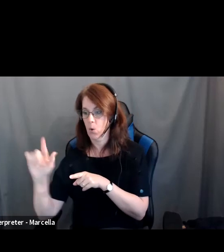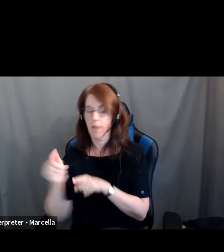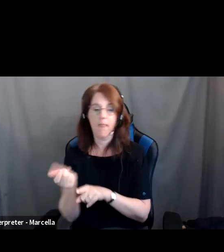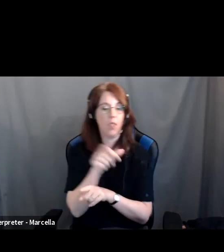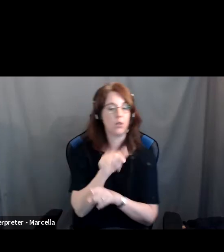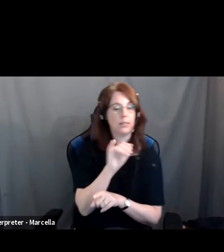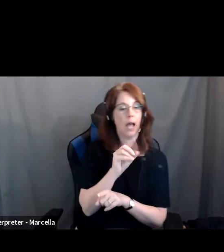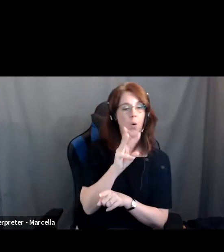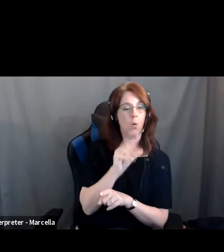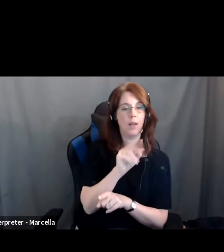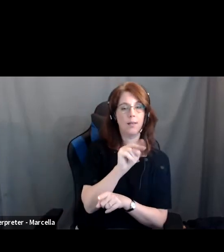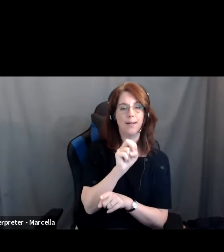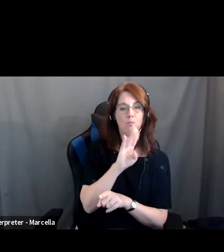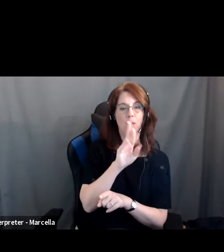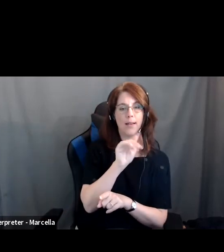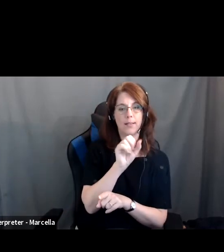Nebraska.